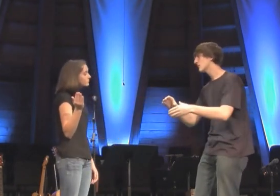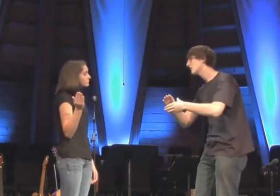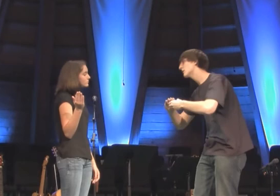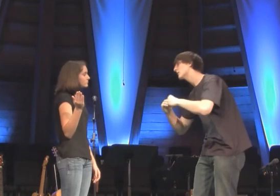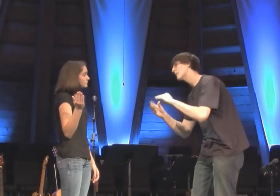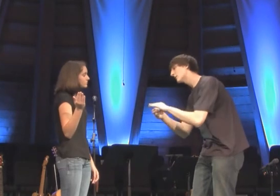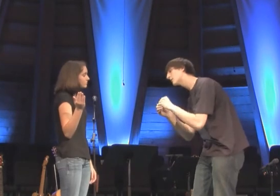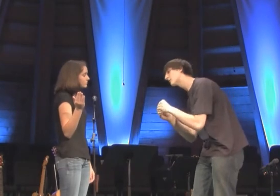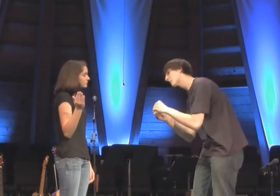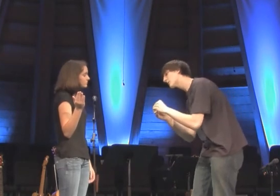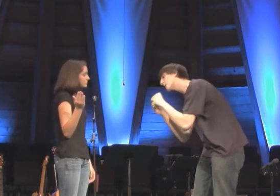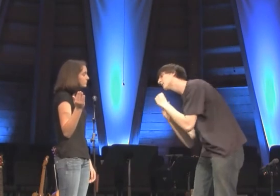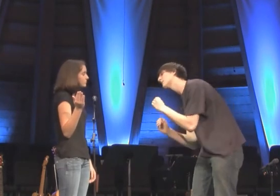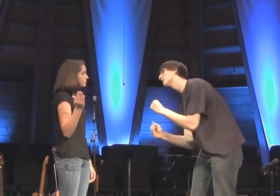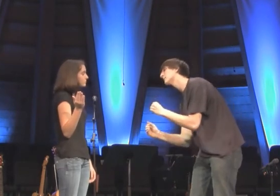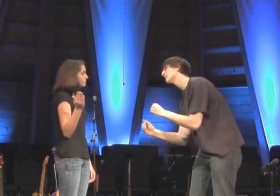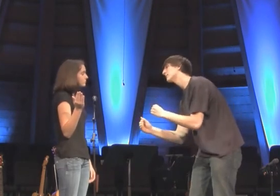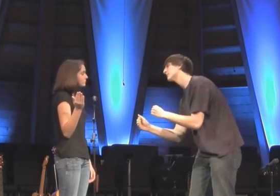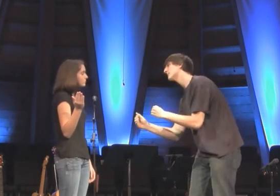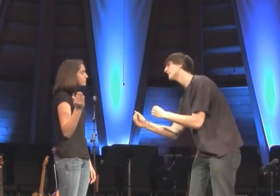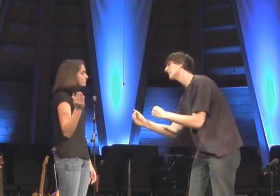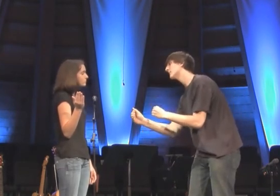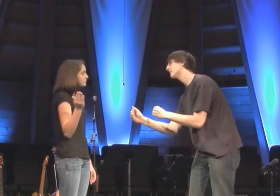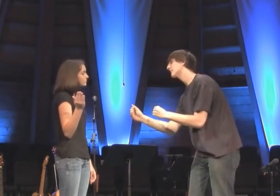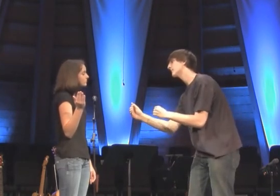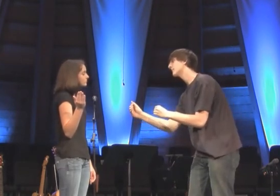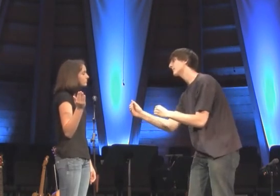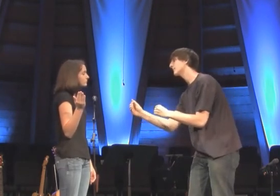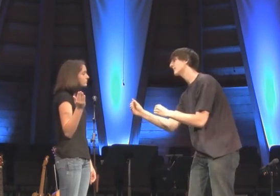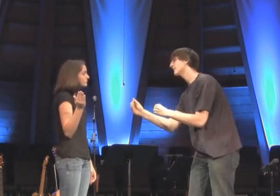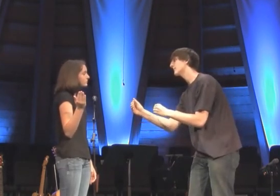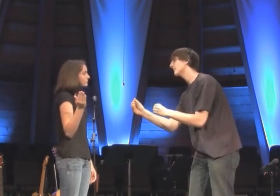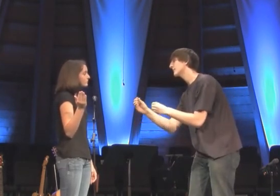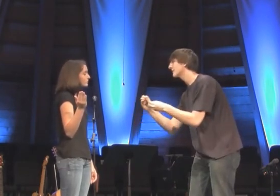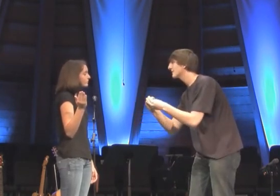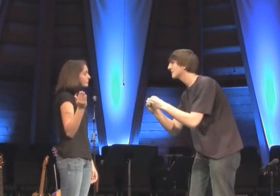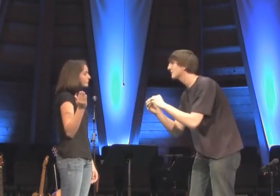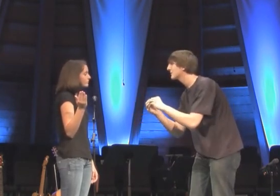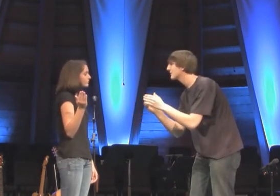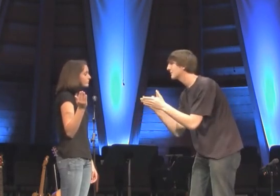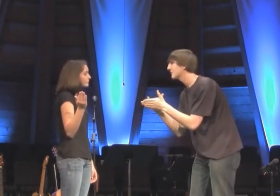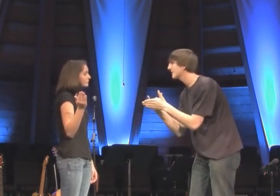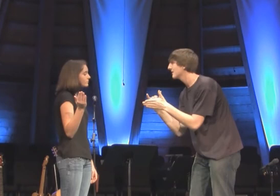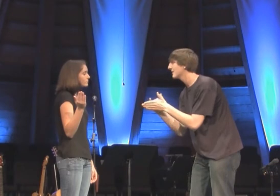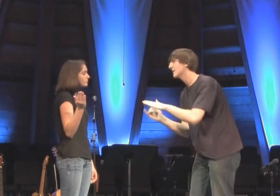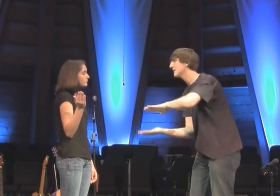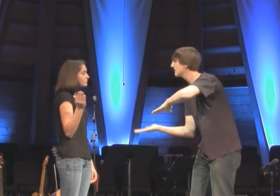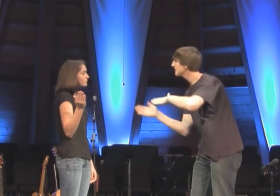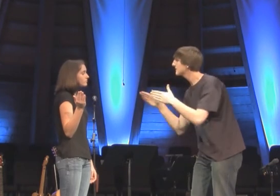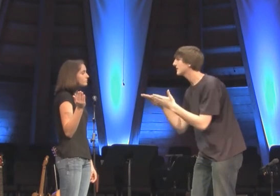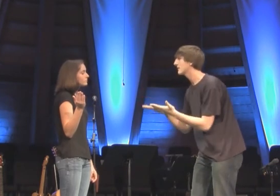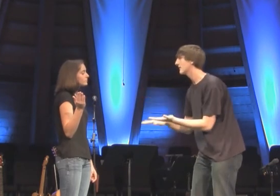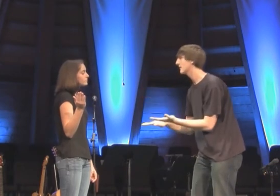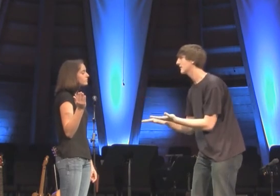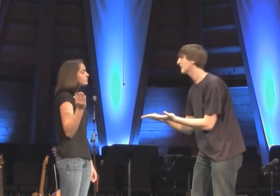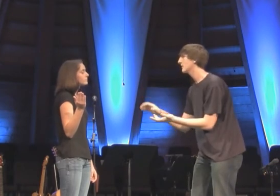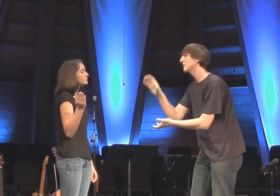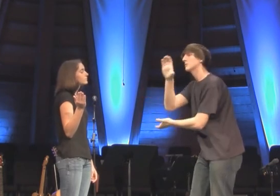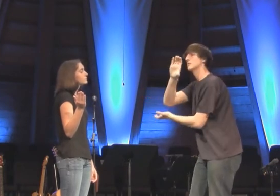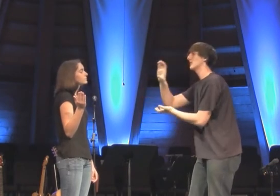The end of the beginning, he said with a smile What more could there be, he's dead You said